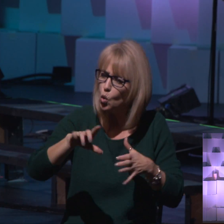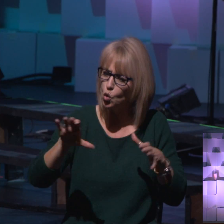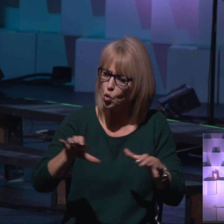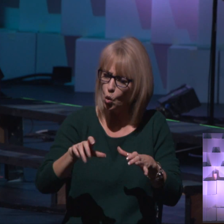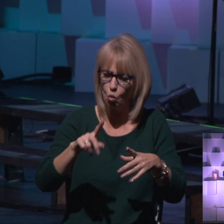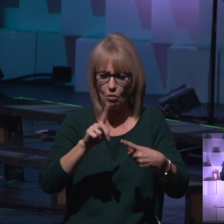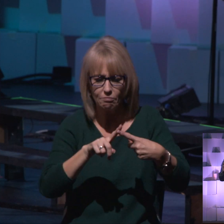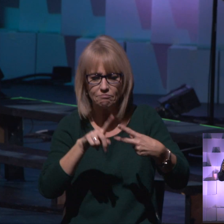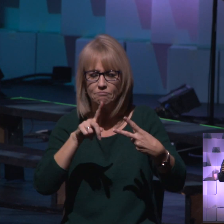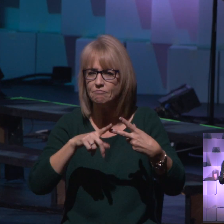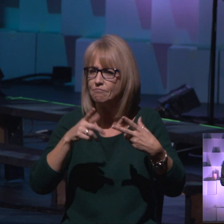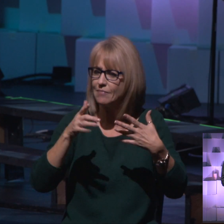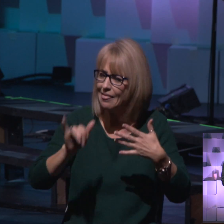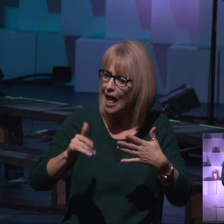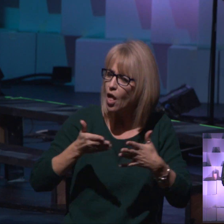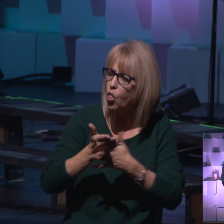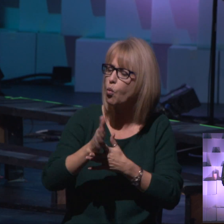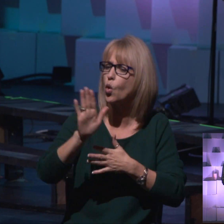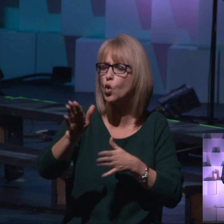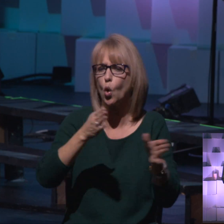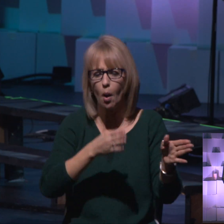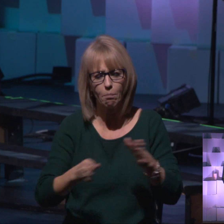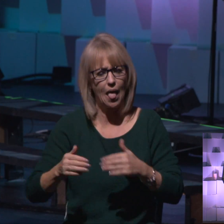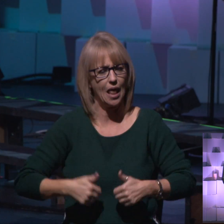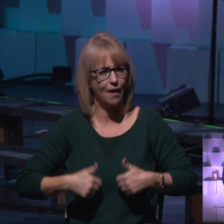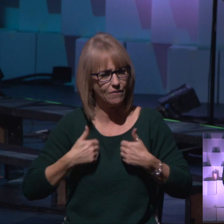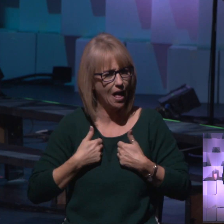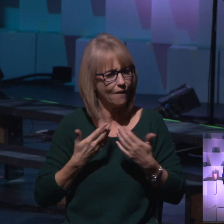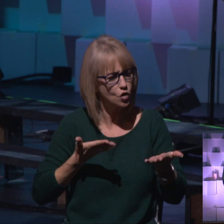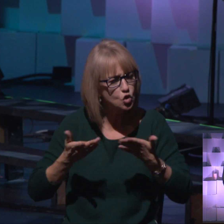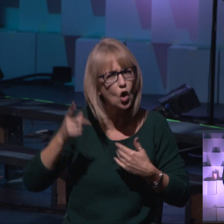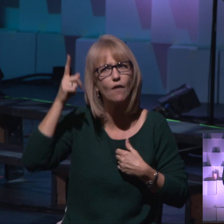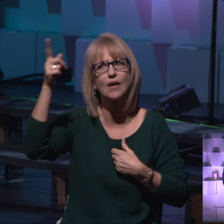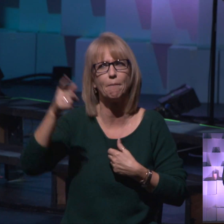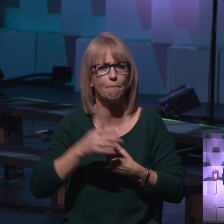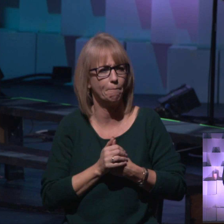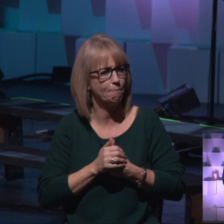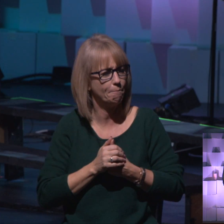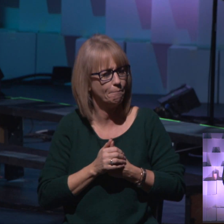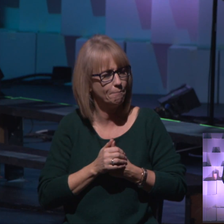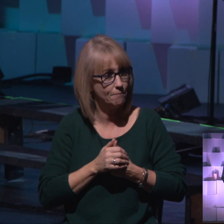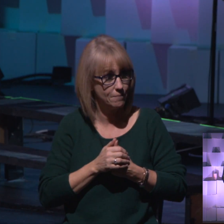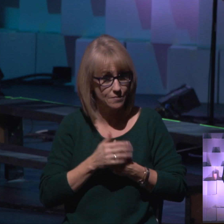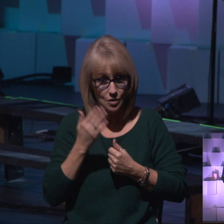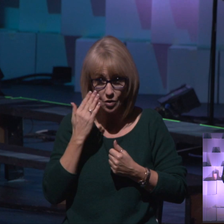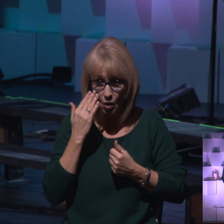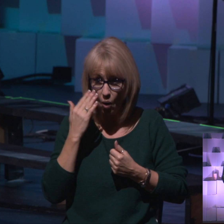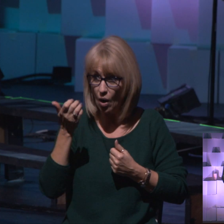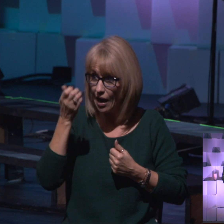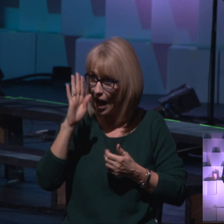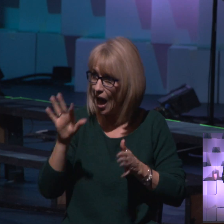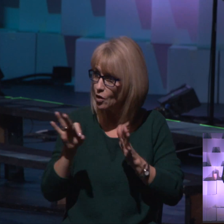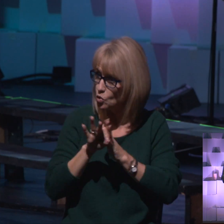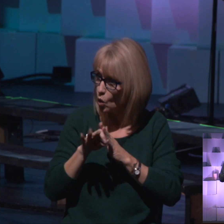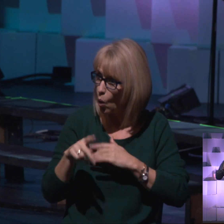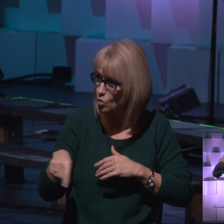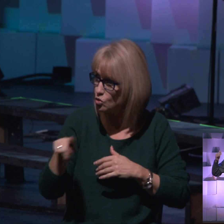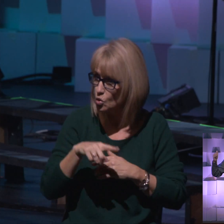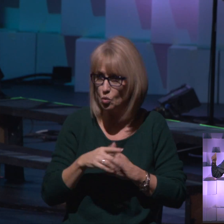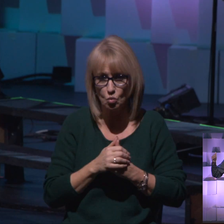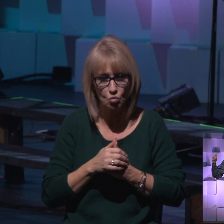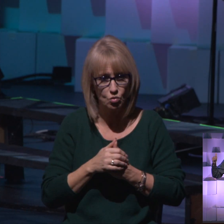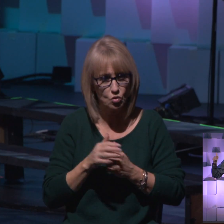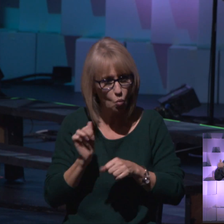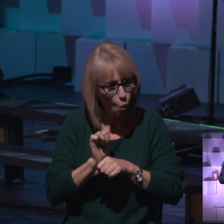of the plan of life. And we serve him and to recognize God has chosen to work through each one of us. This